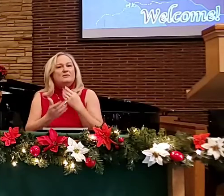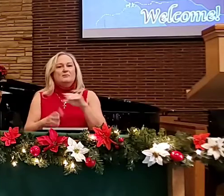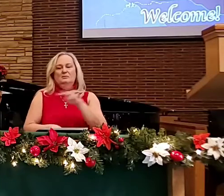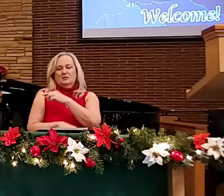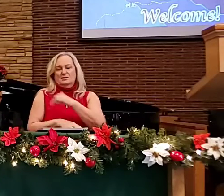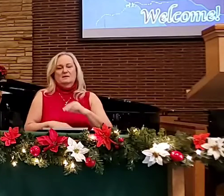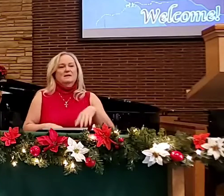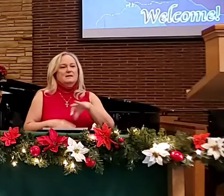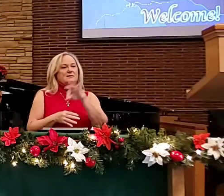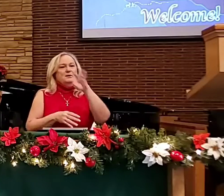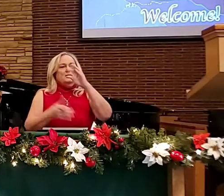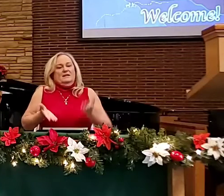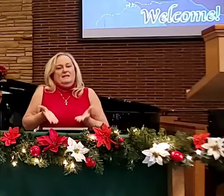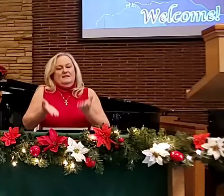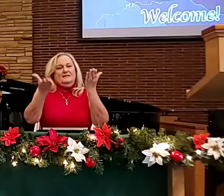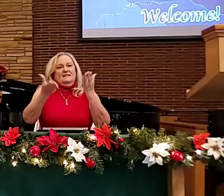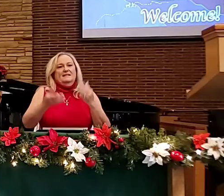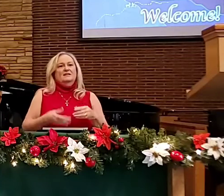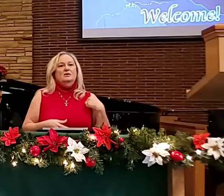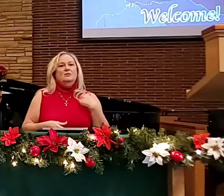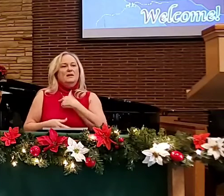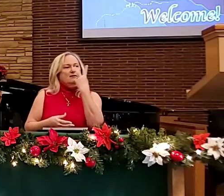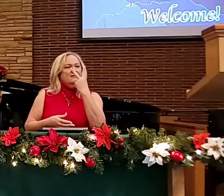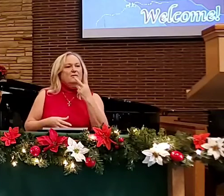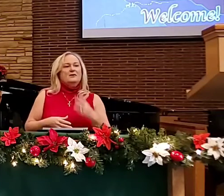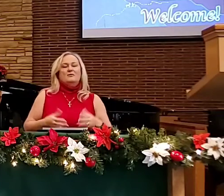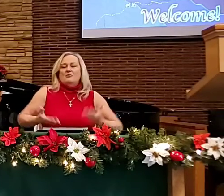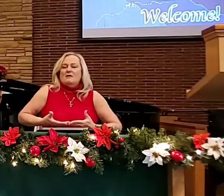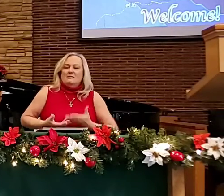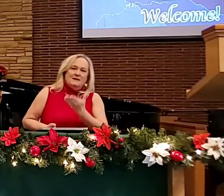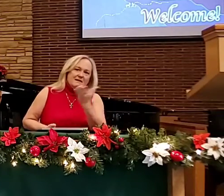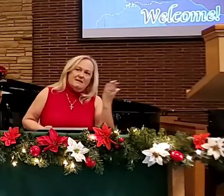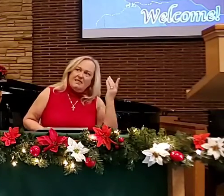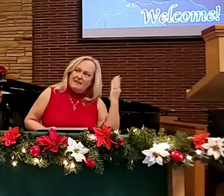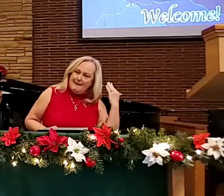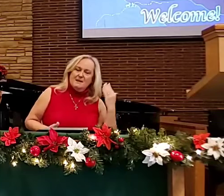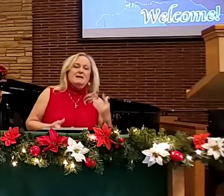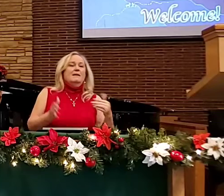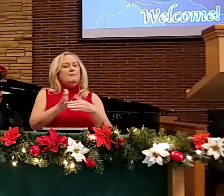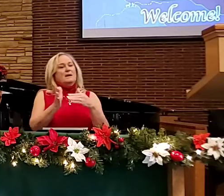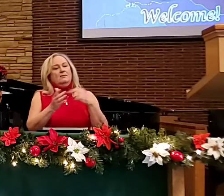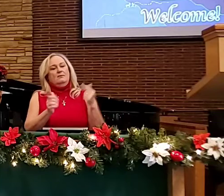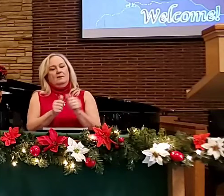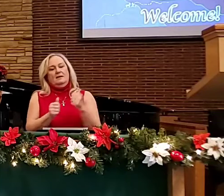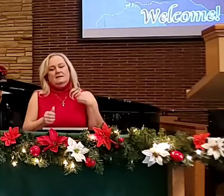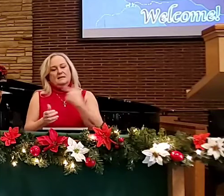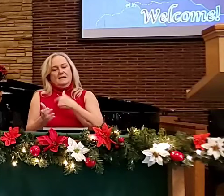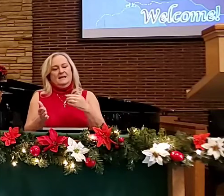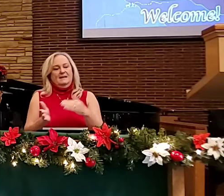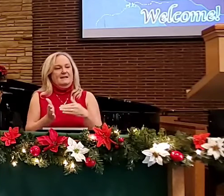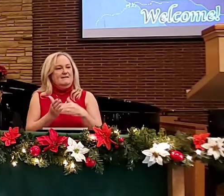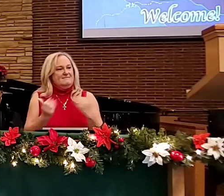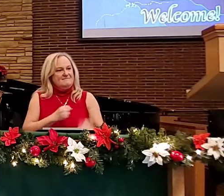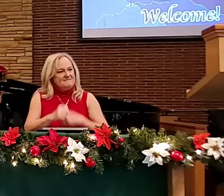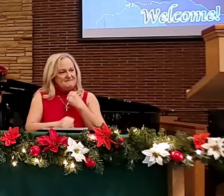very spirit-lifting. So we look forward to welcoming them back with us again this